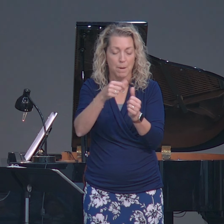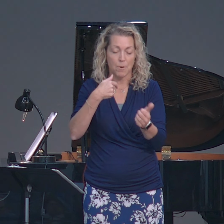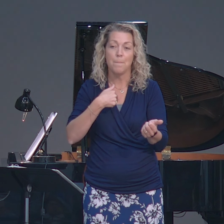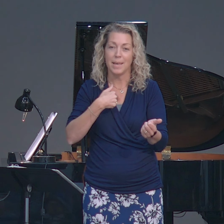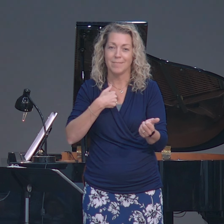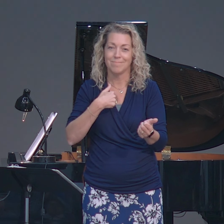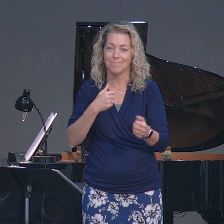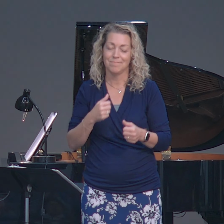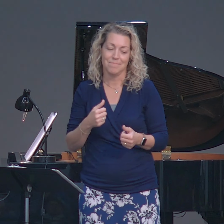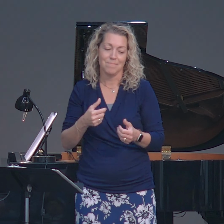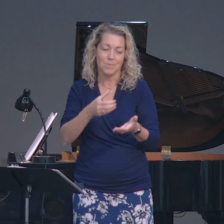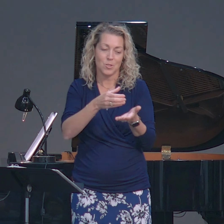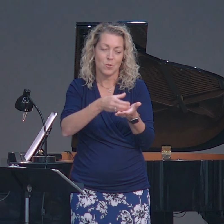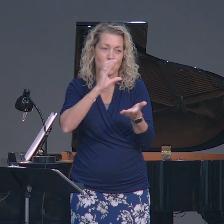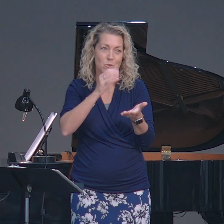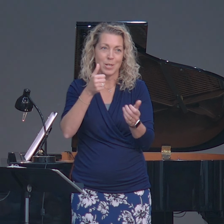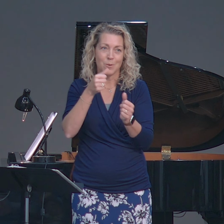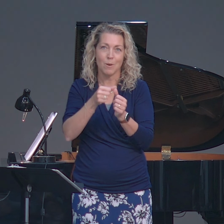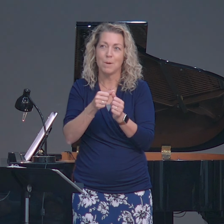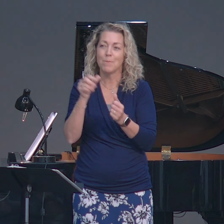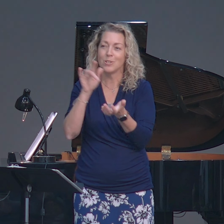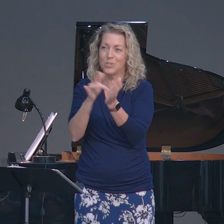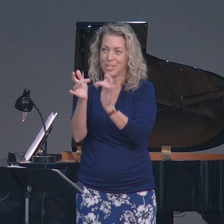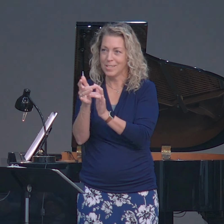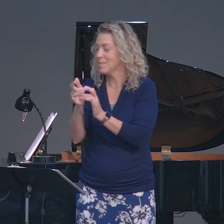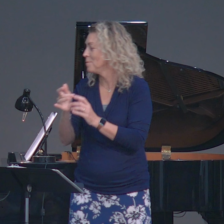Let's drink together in remembrance of Jesus.